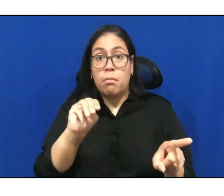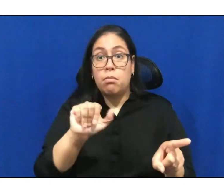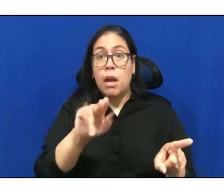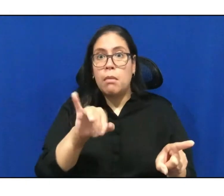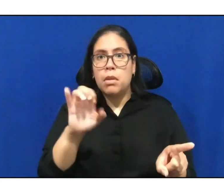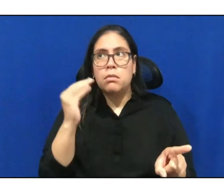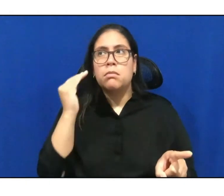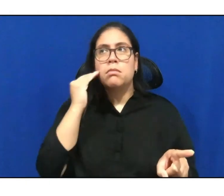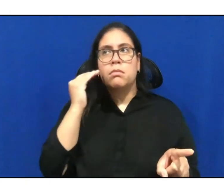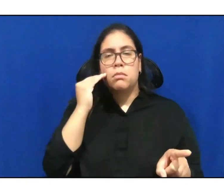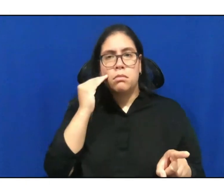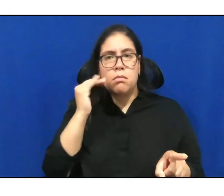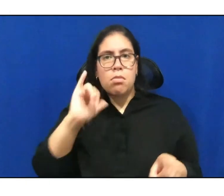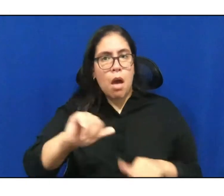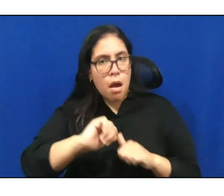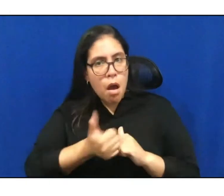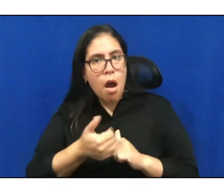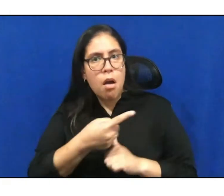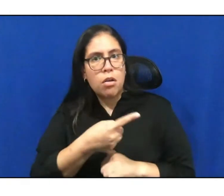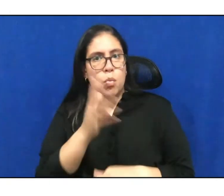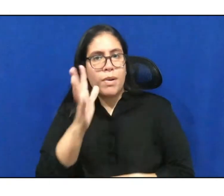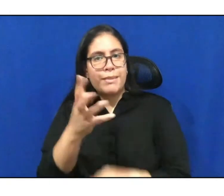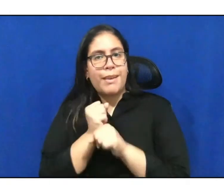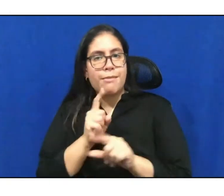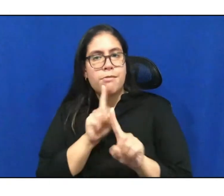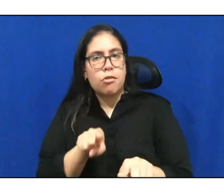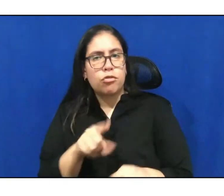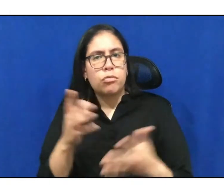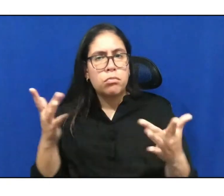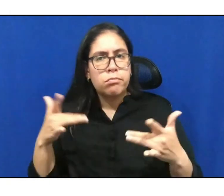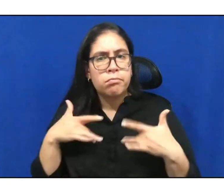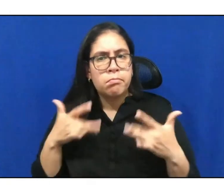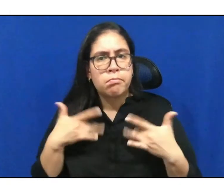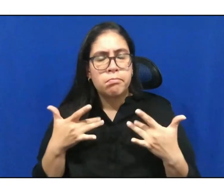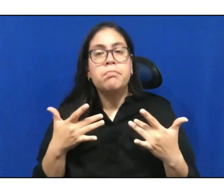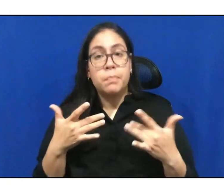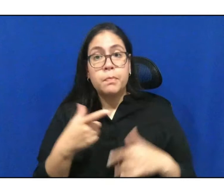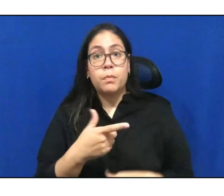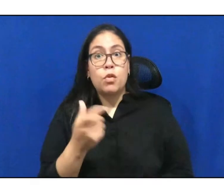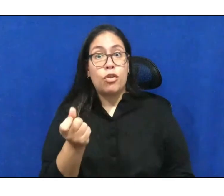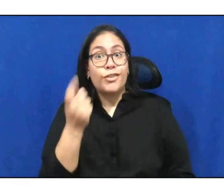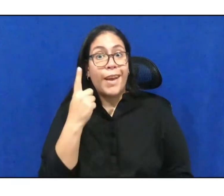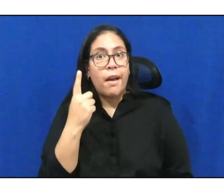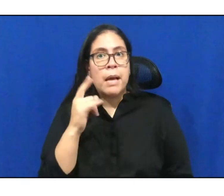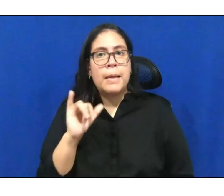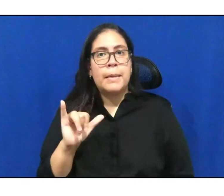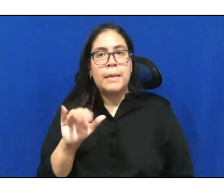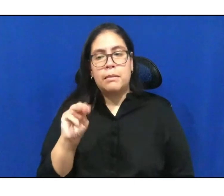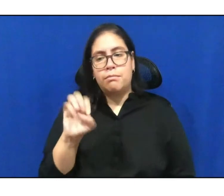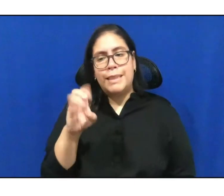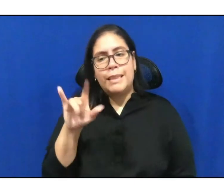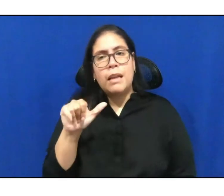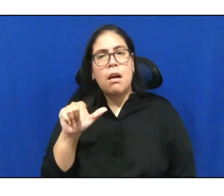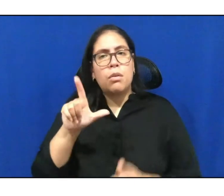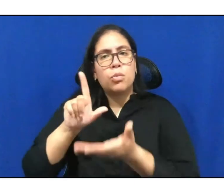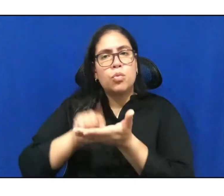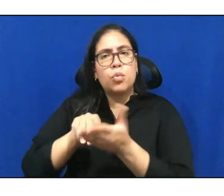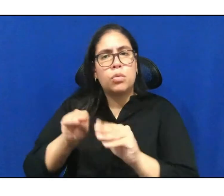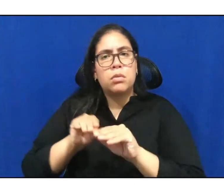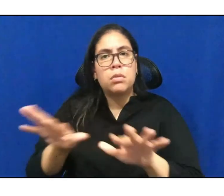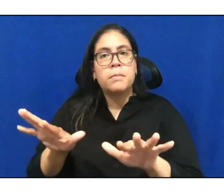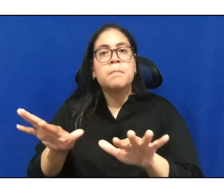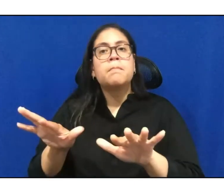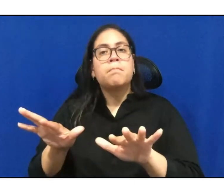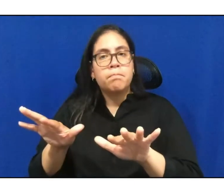is the only way that she's going to get answers, right? And so she Wow. understands the media, right? And so as a historian,